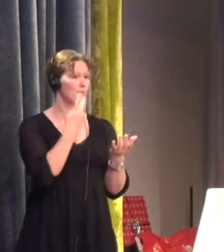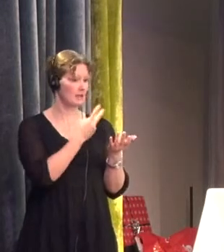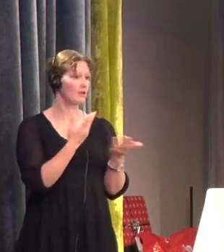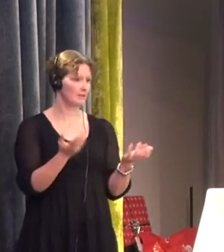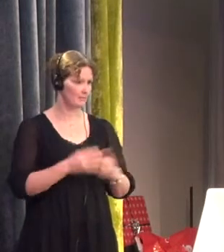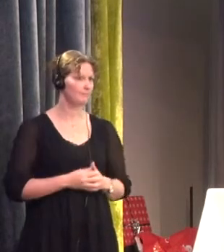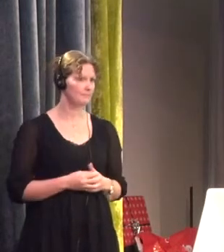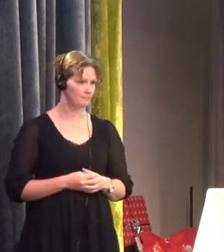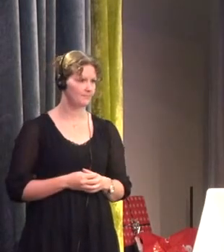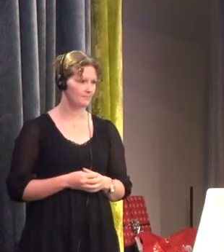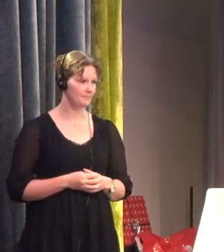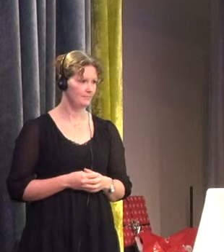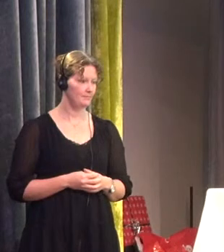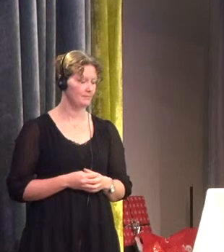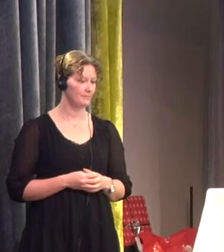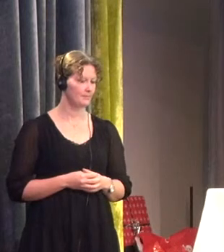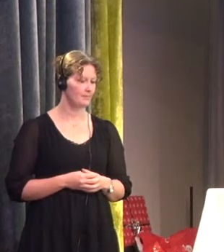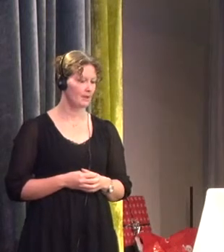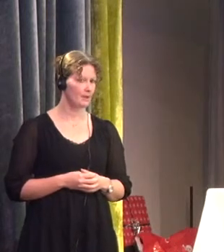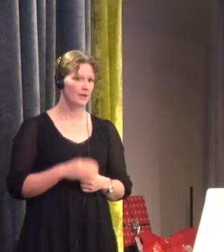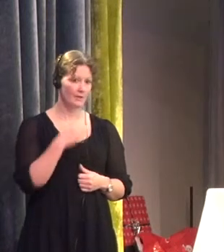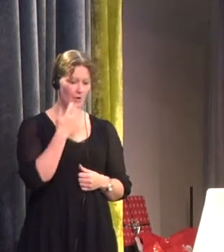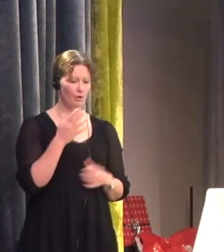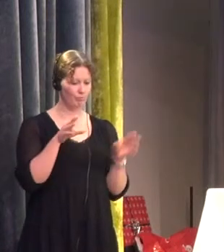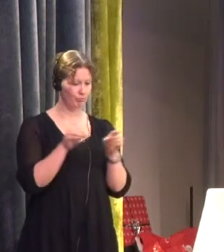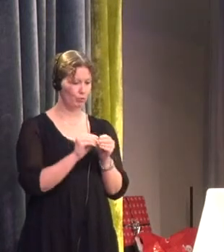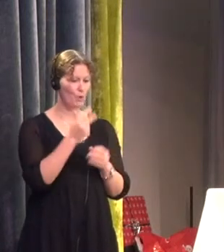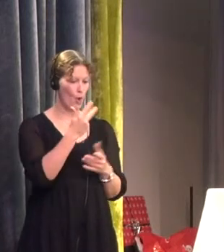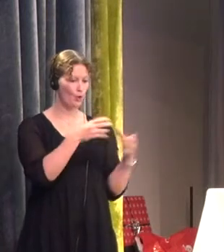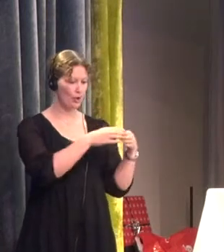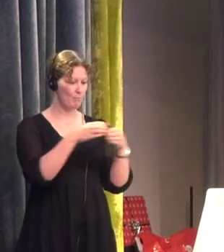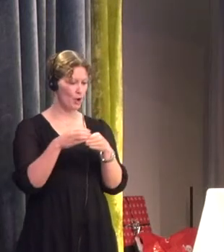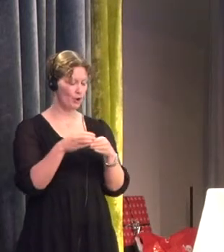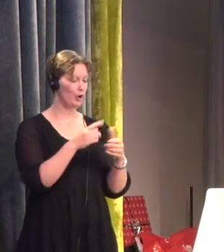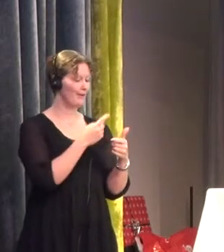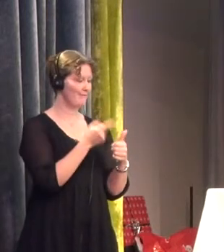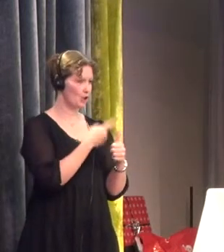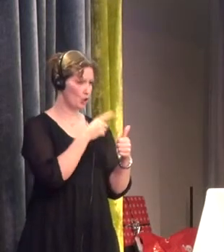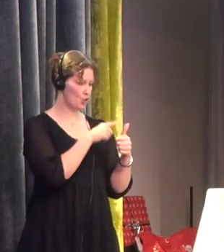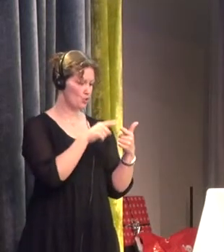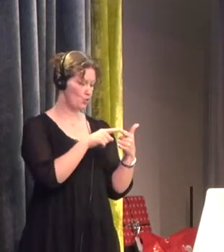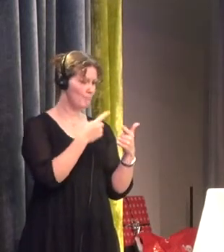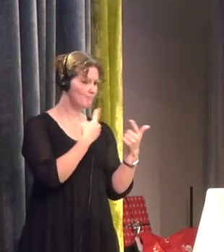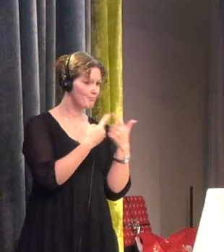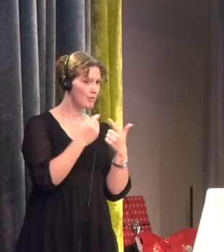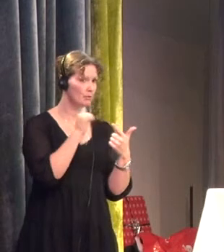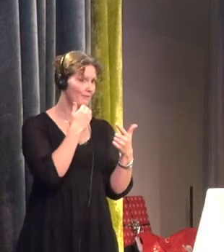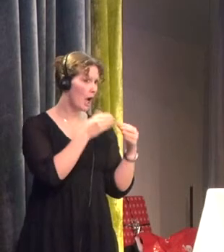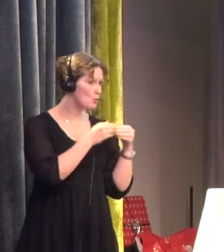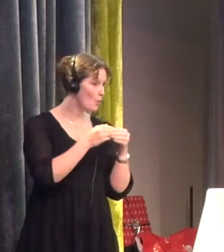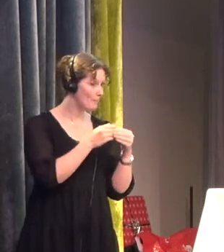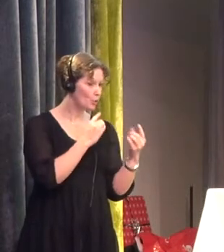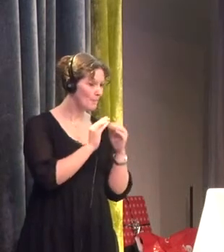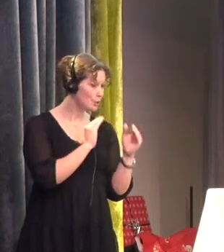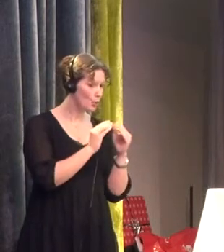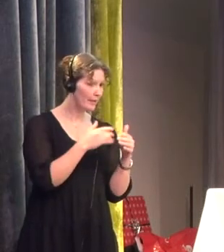And there were 8 ad hoc sessions. The first 2 dealt with whether there ought to be a convention or not, and if so, what sort of convention there would be. At the